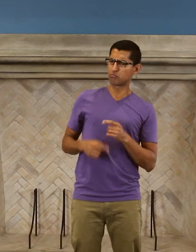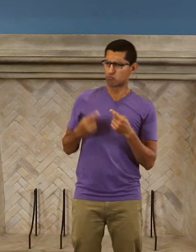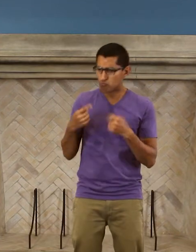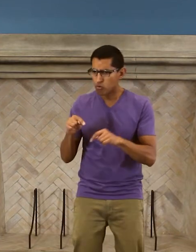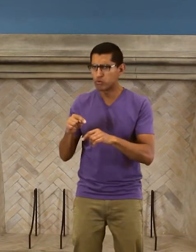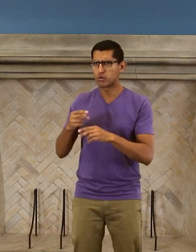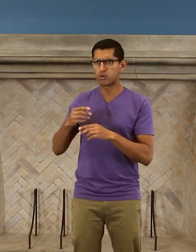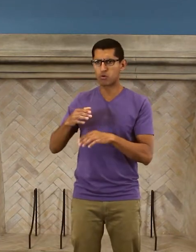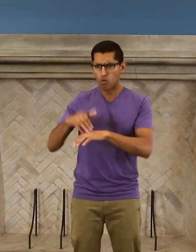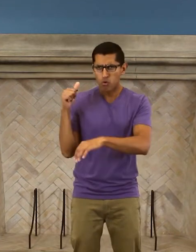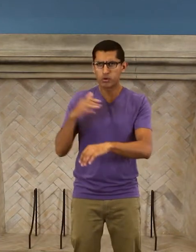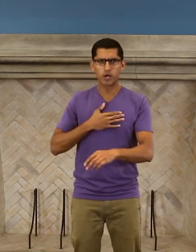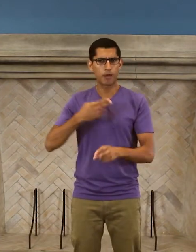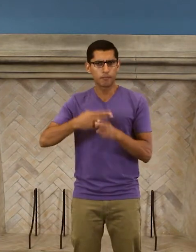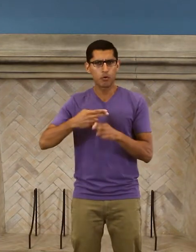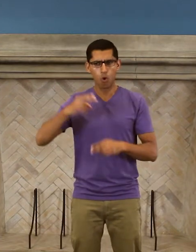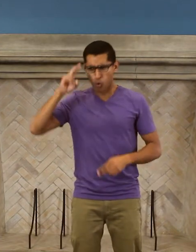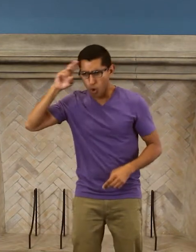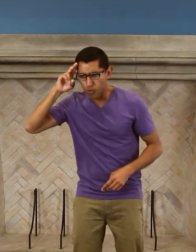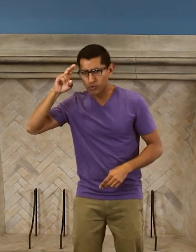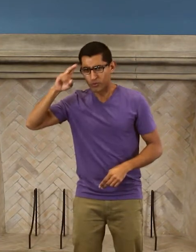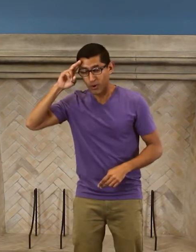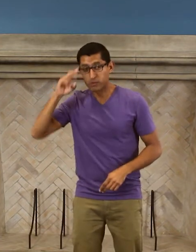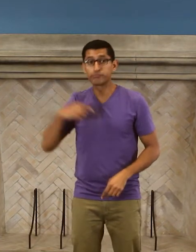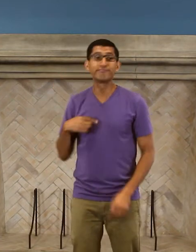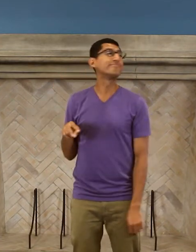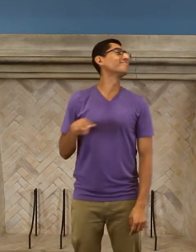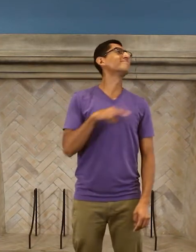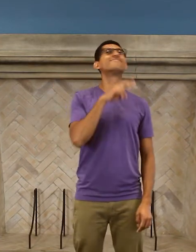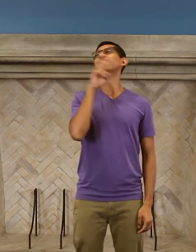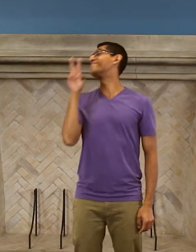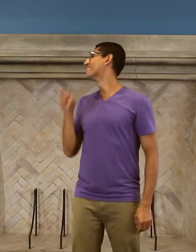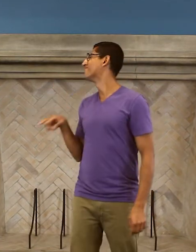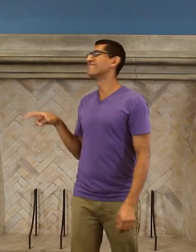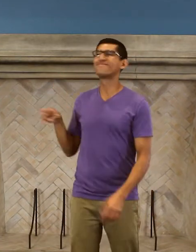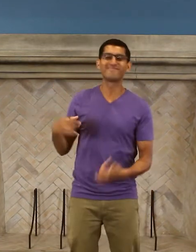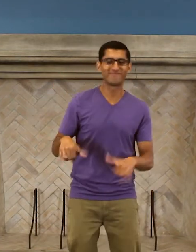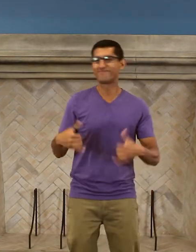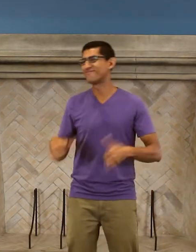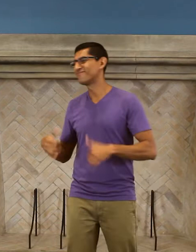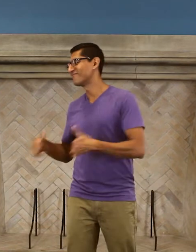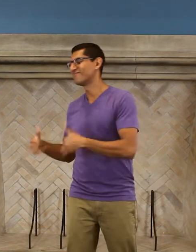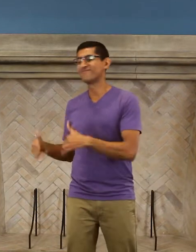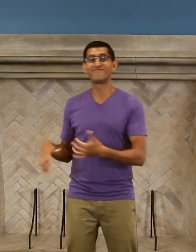My parents looked and tried and called my name, Hugo, Hugo. I just looked around and played.